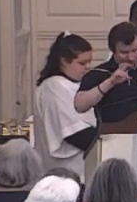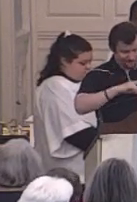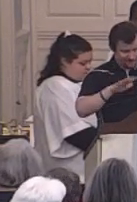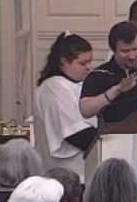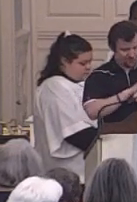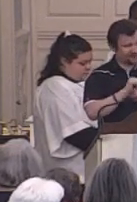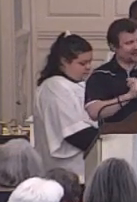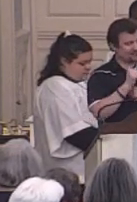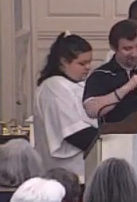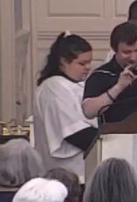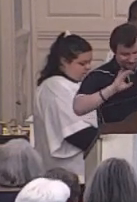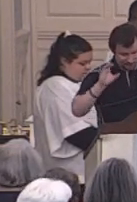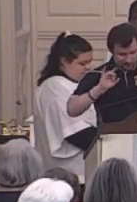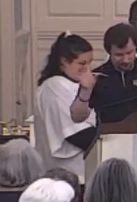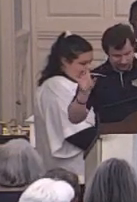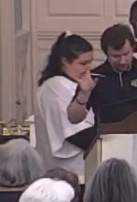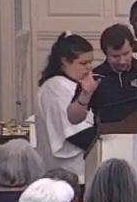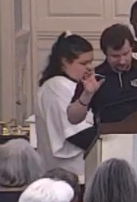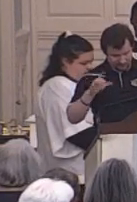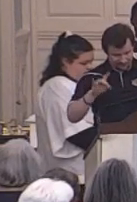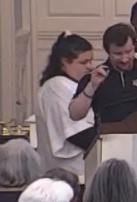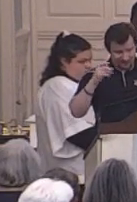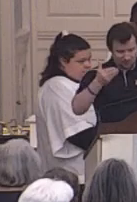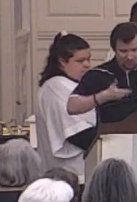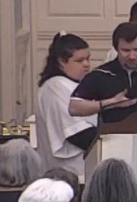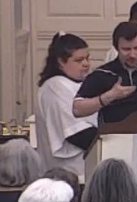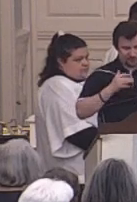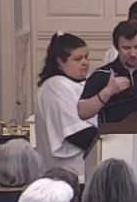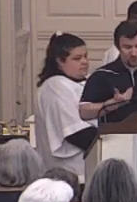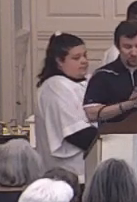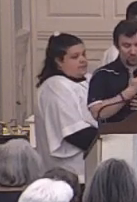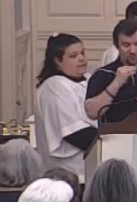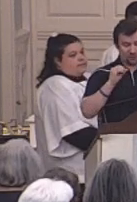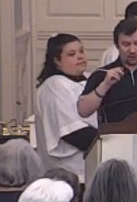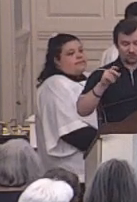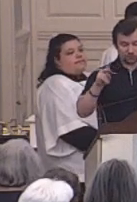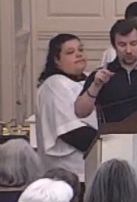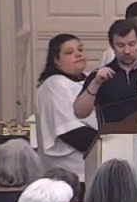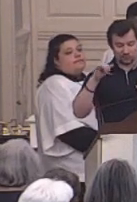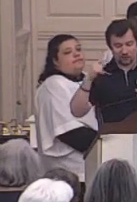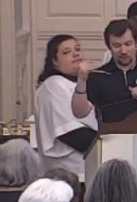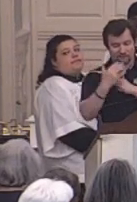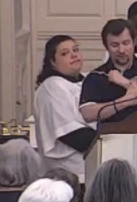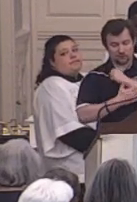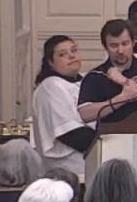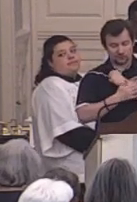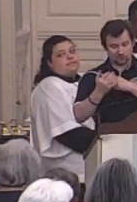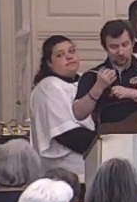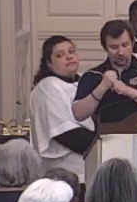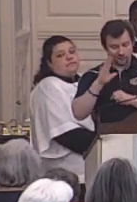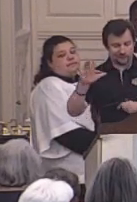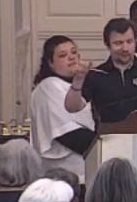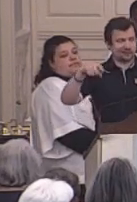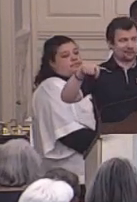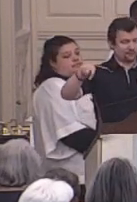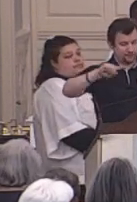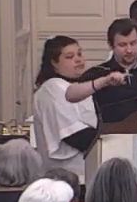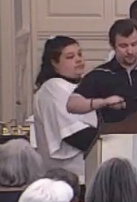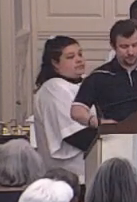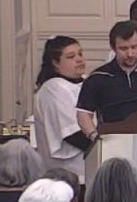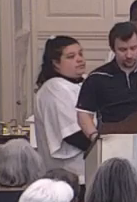undertake journeys full of danger and violence, find welcome and new opportunities in the countries that receive them.